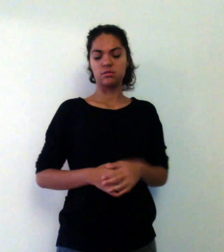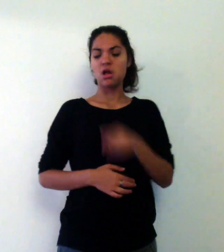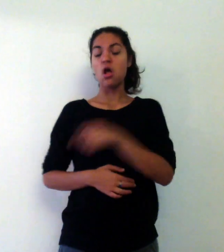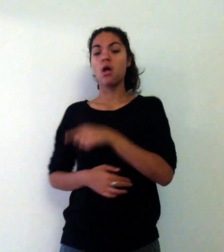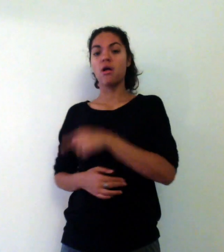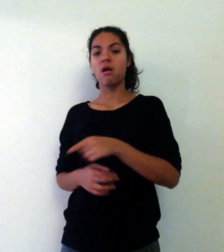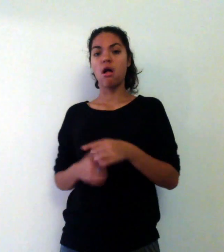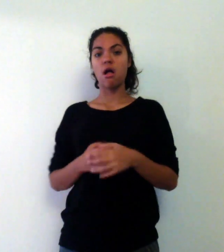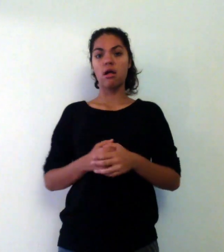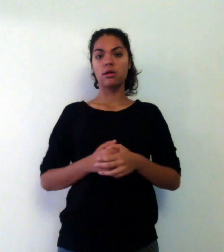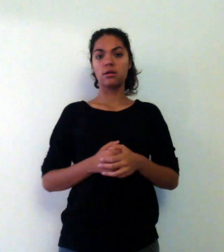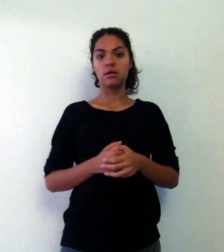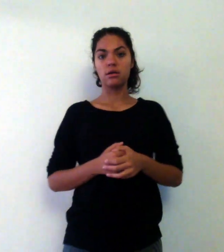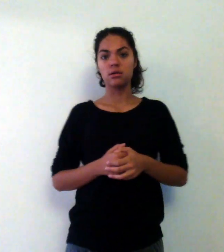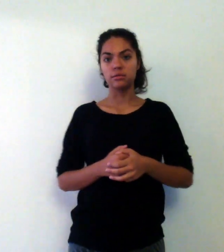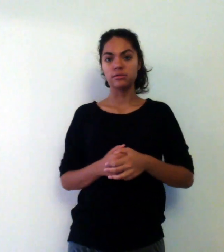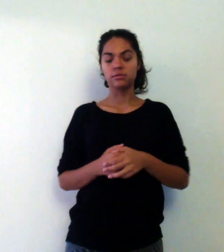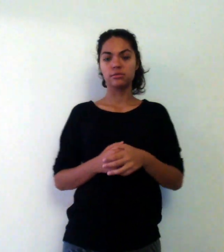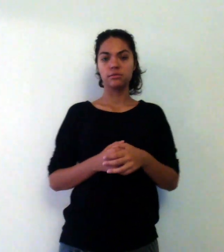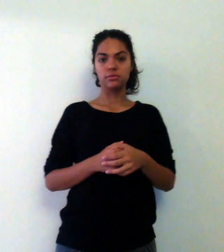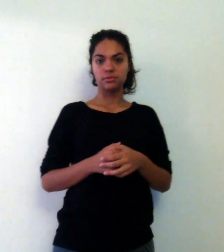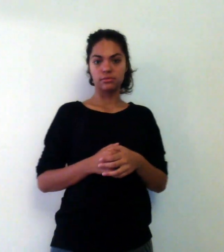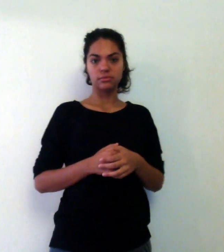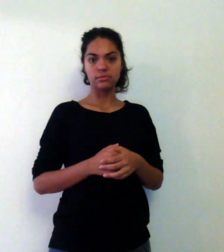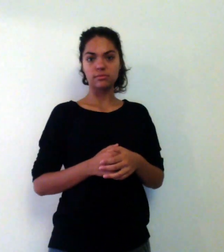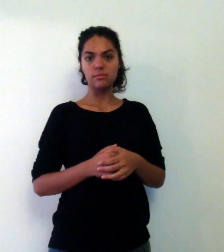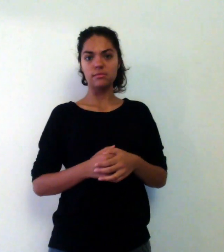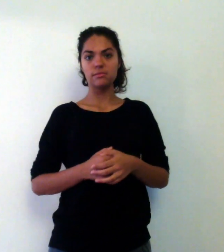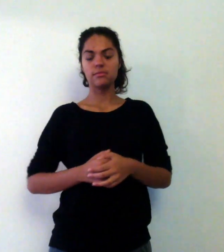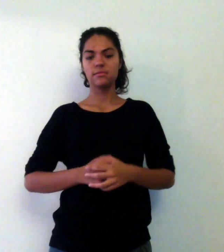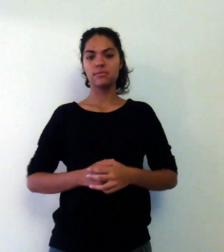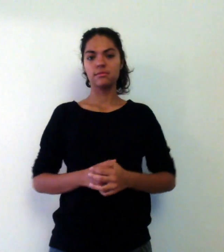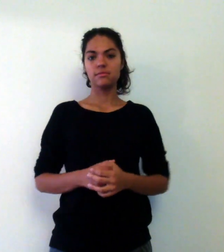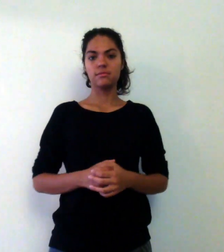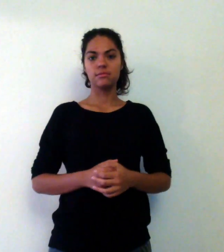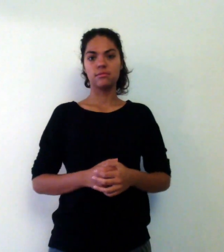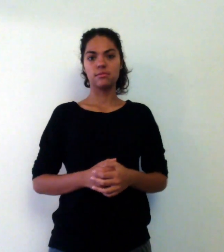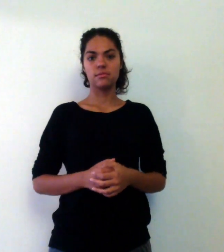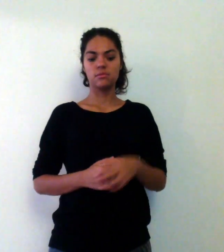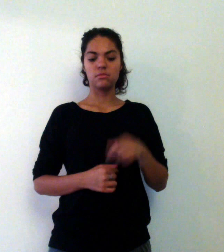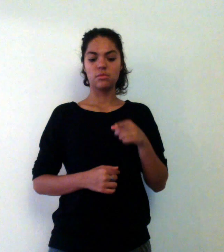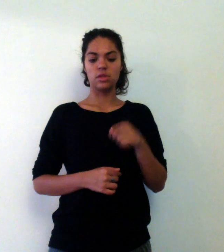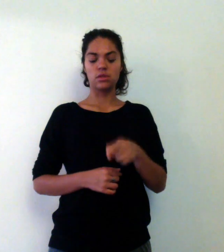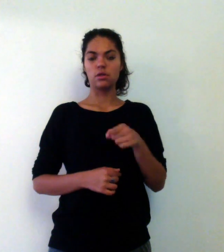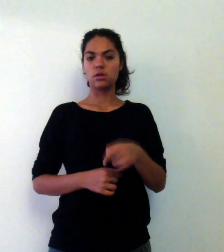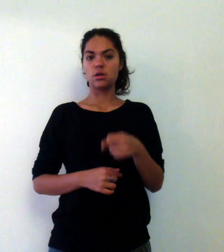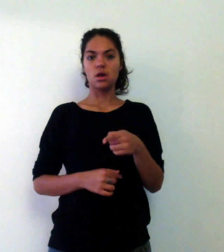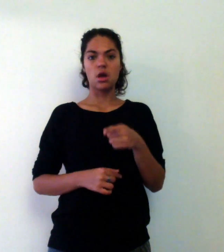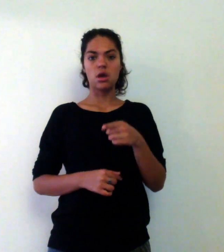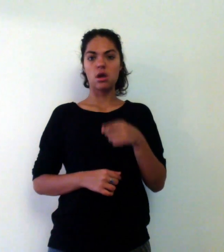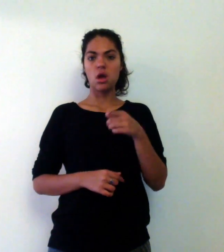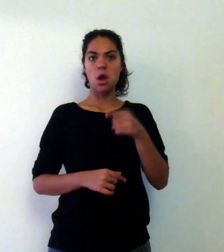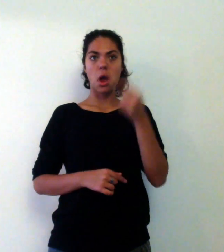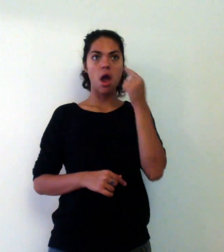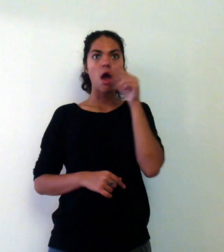and opened the door. Try as she did, it did get a little wide, just staring with